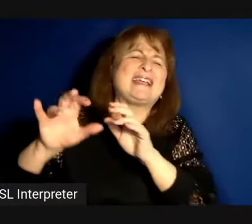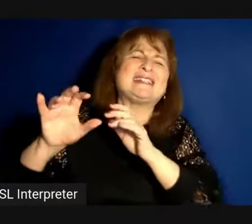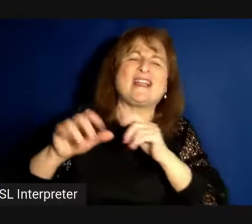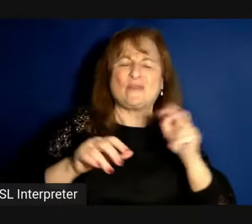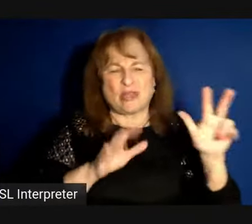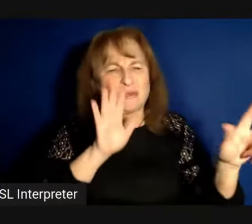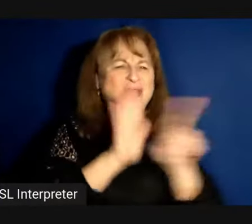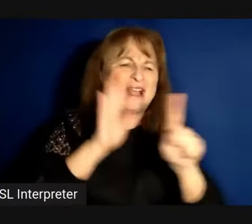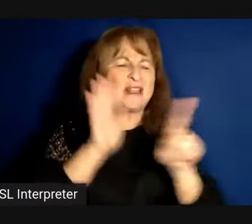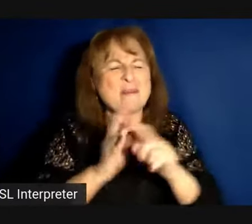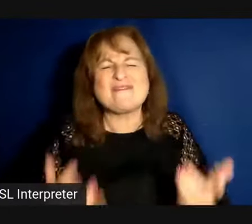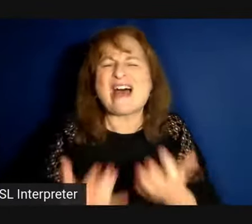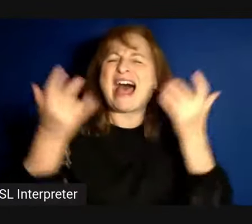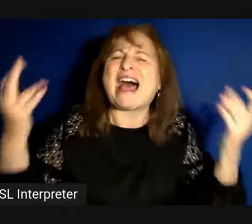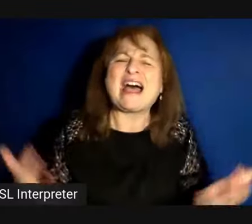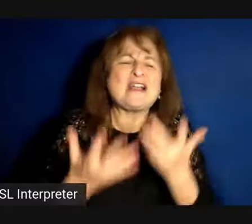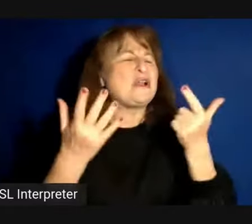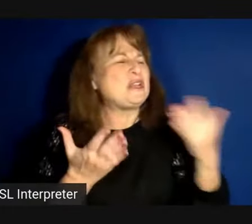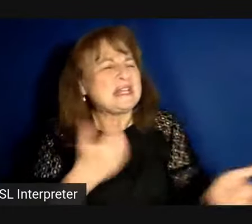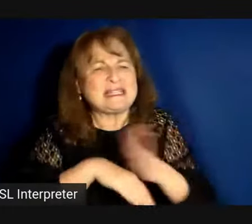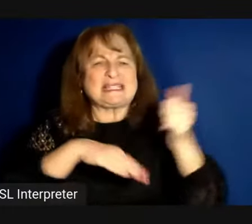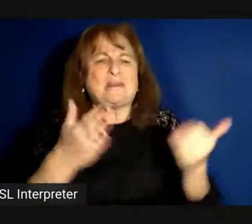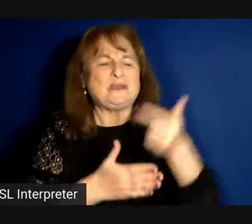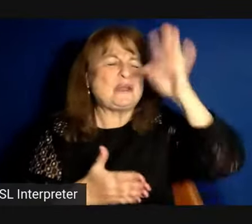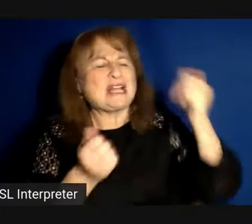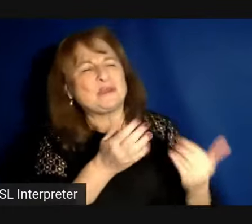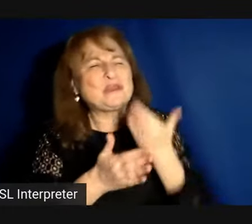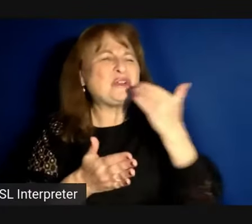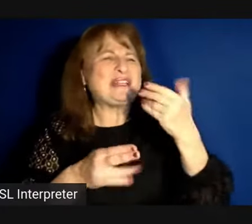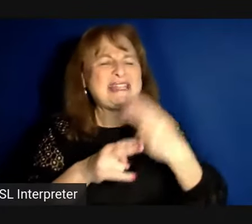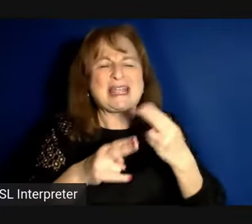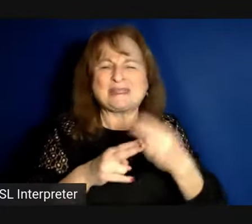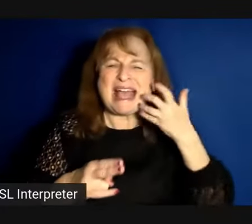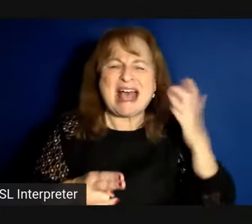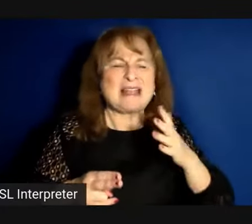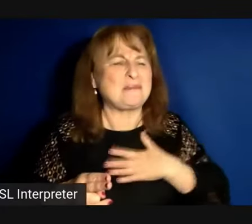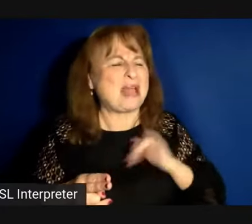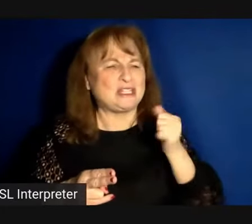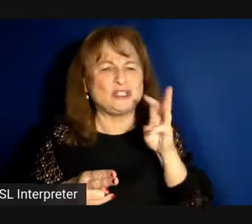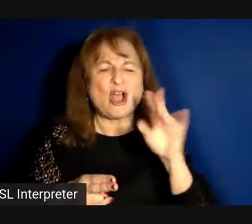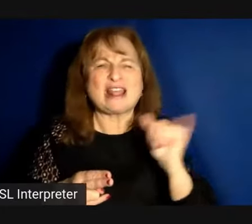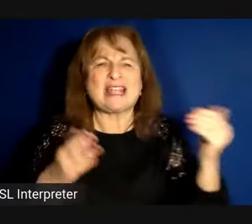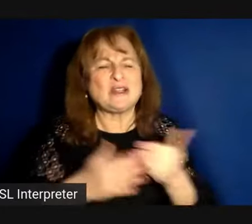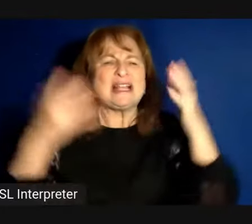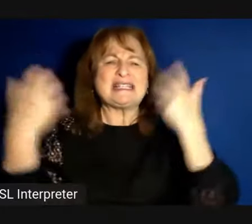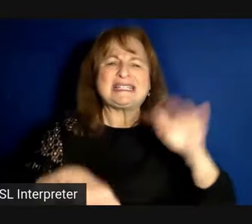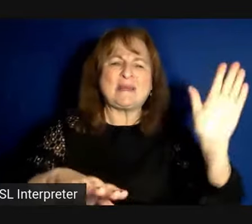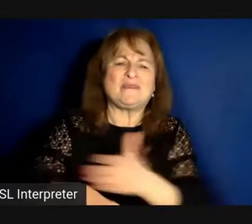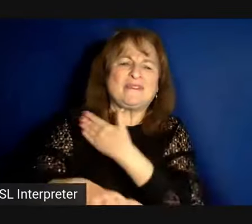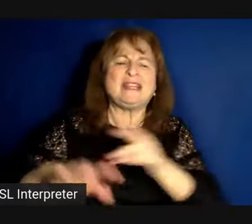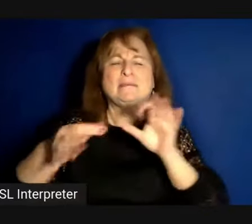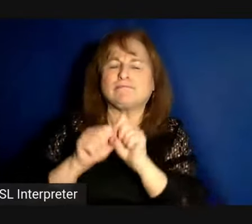alarm fire summon new gods with their good names hot at the reed of my jaw like some kind of symphony disarmed of